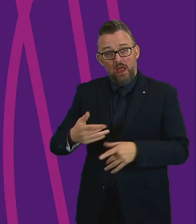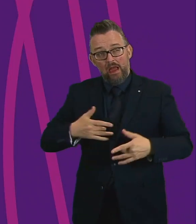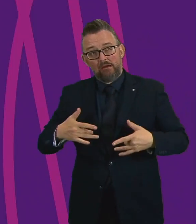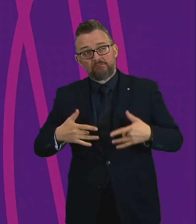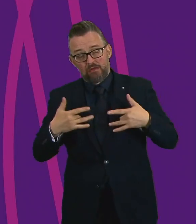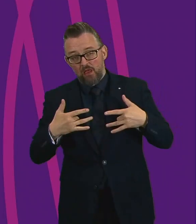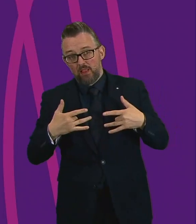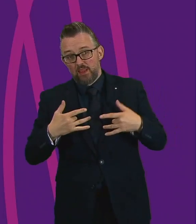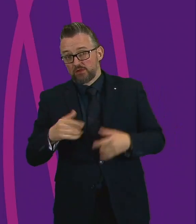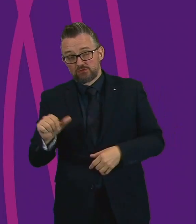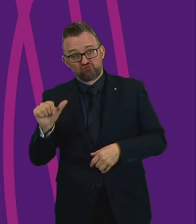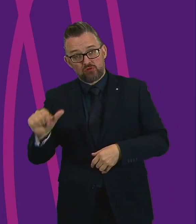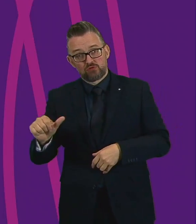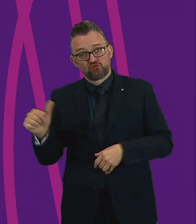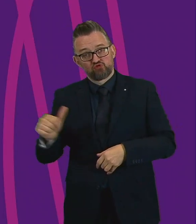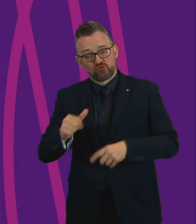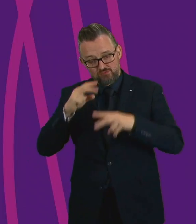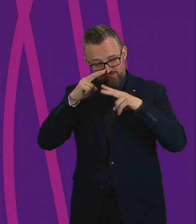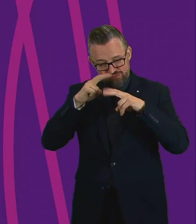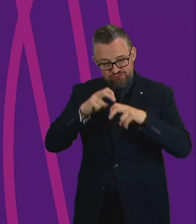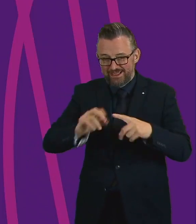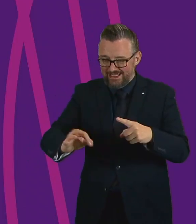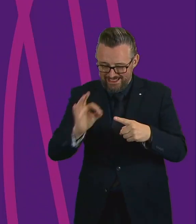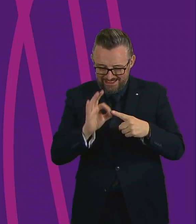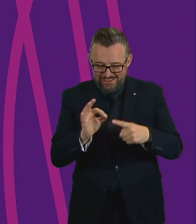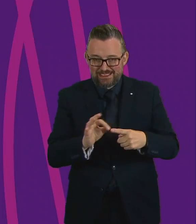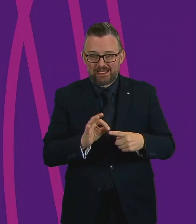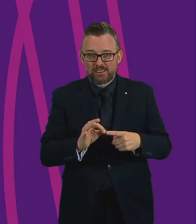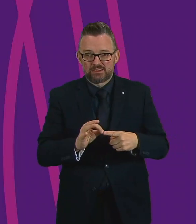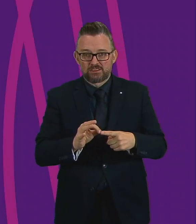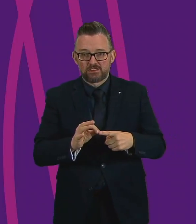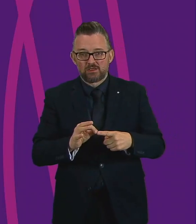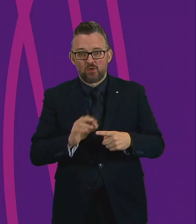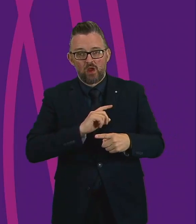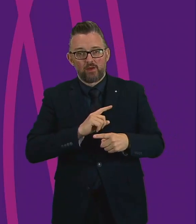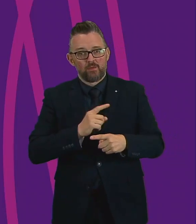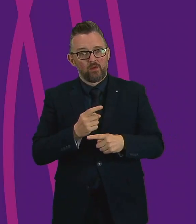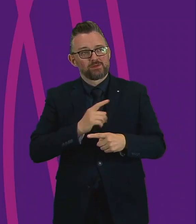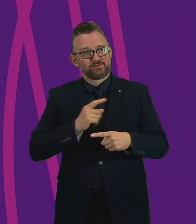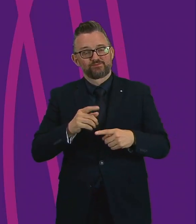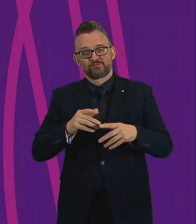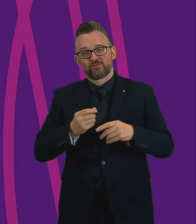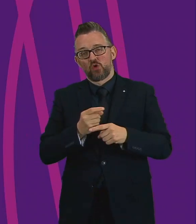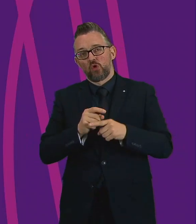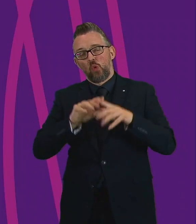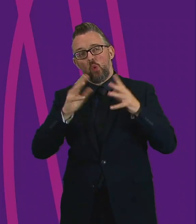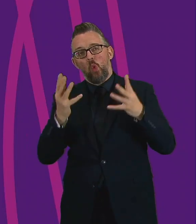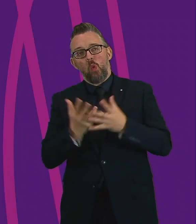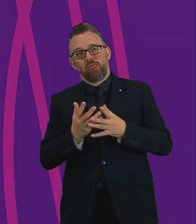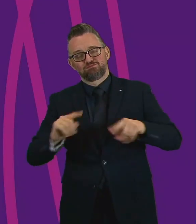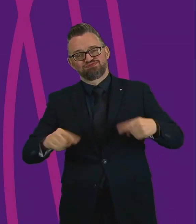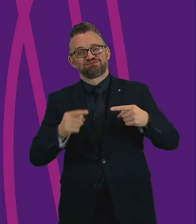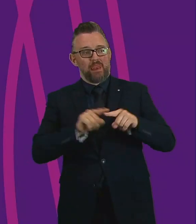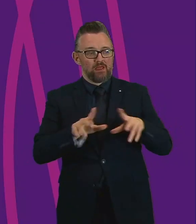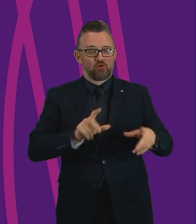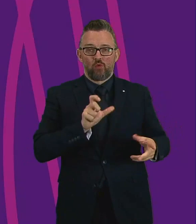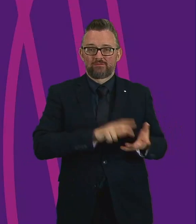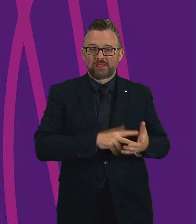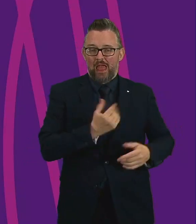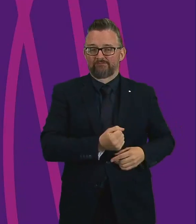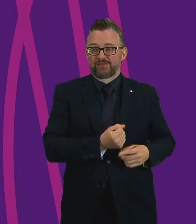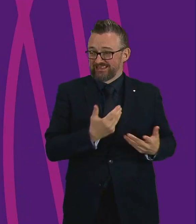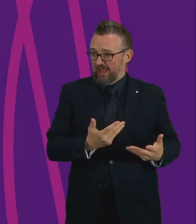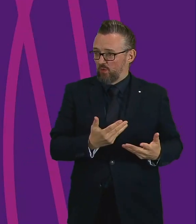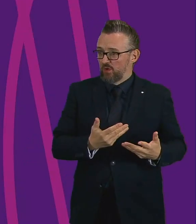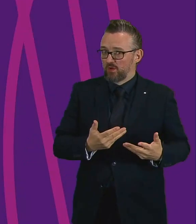reasonable for it to be looked at in detail when a once-in-a-lifetime global challenge comes to visit us, as